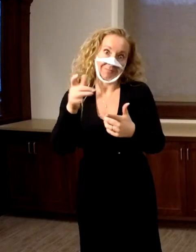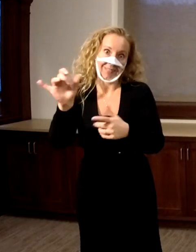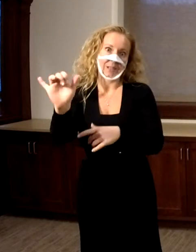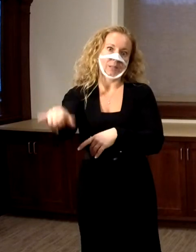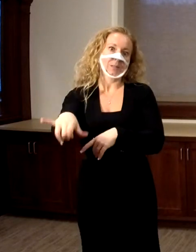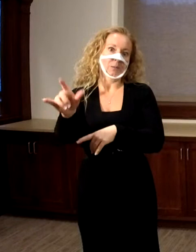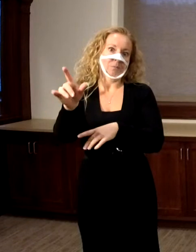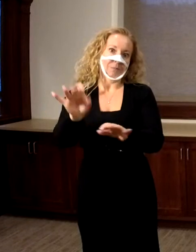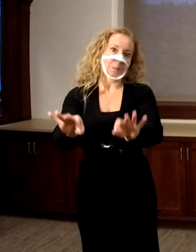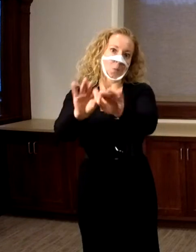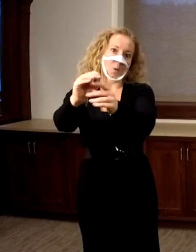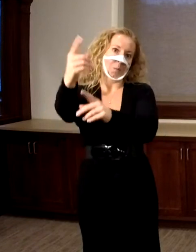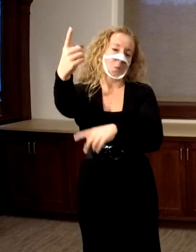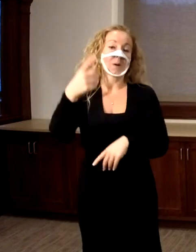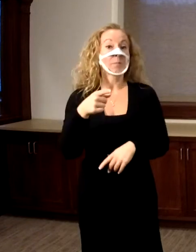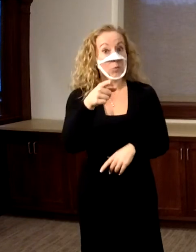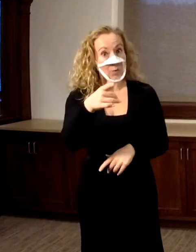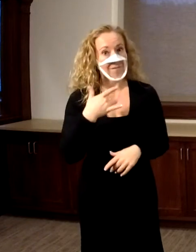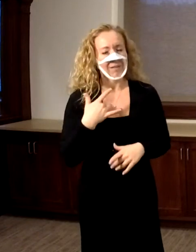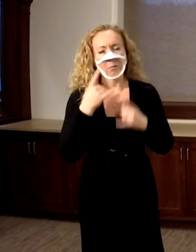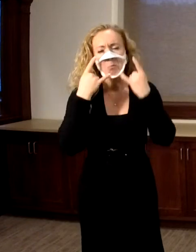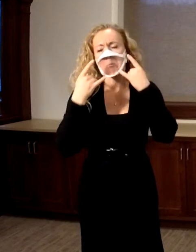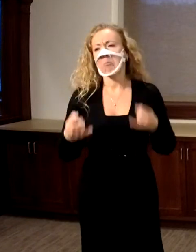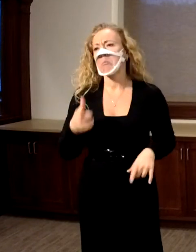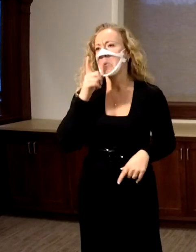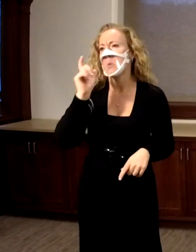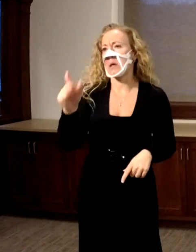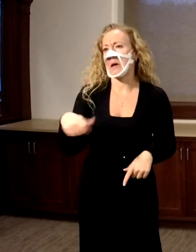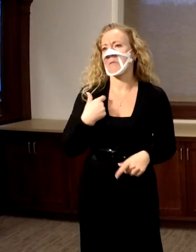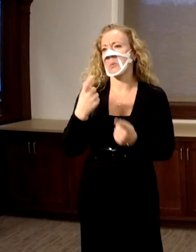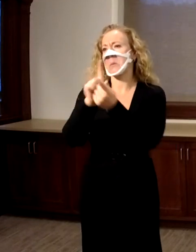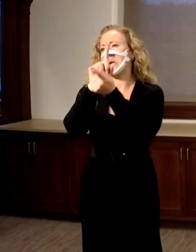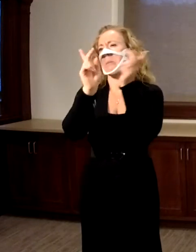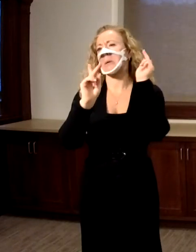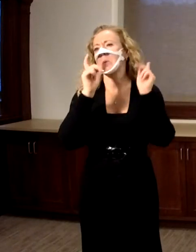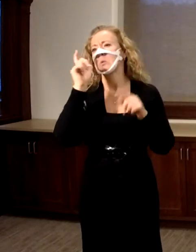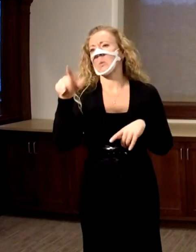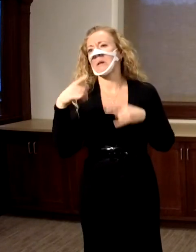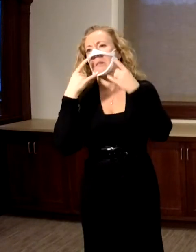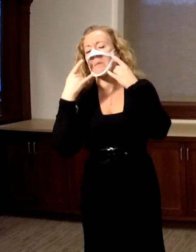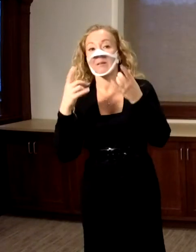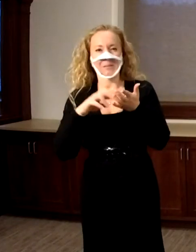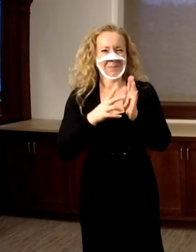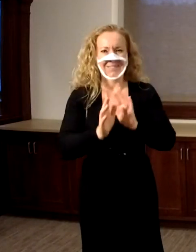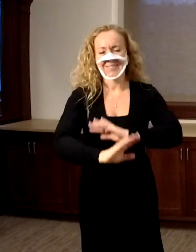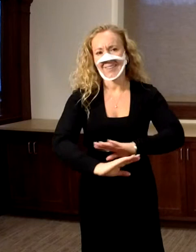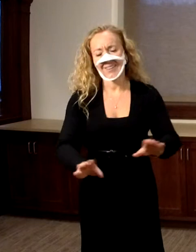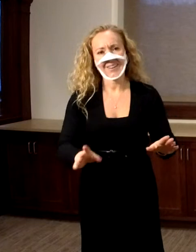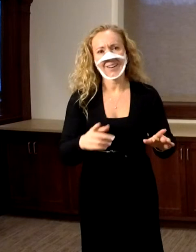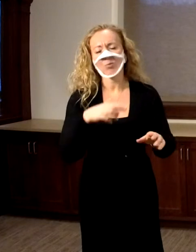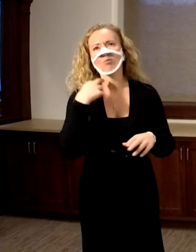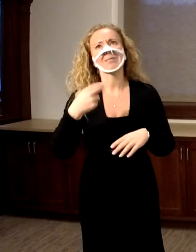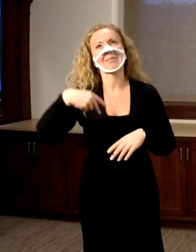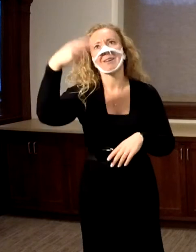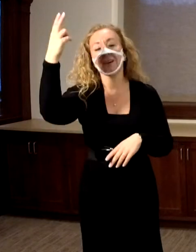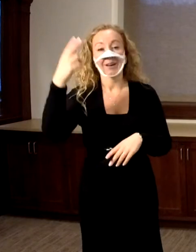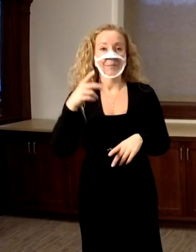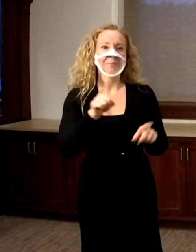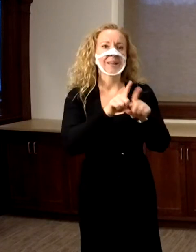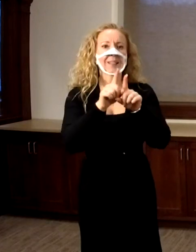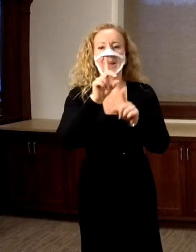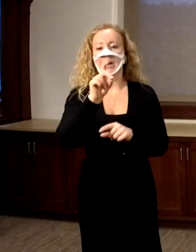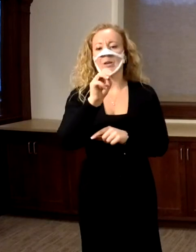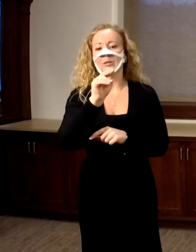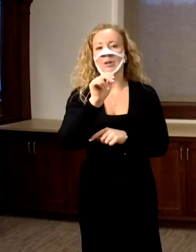engage in more risky behaviors, you put everyone's health at risk. It's like a series of dominoes. When you attend or host a party with people from